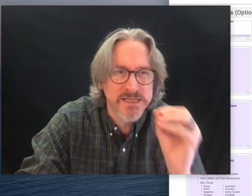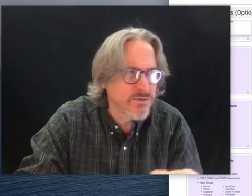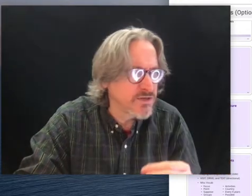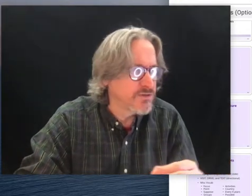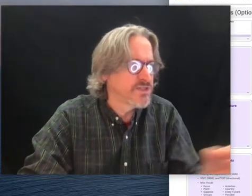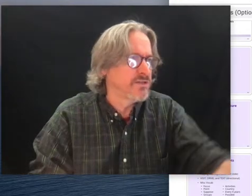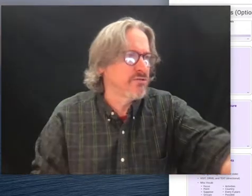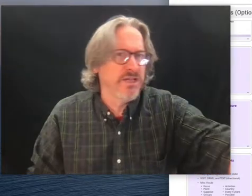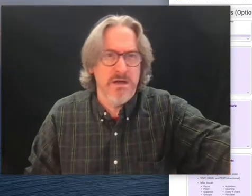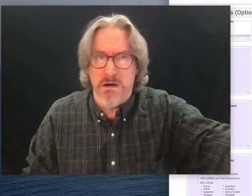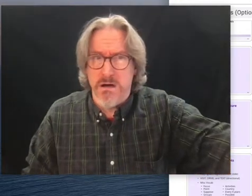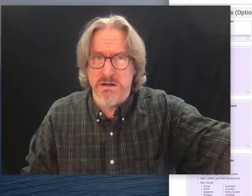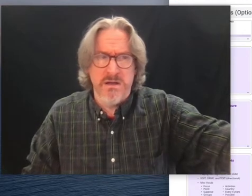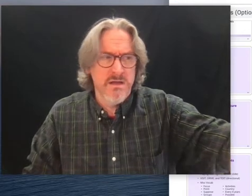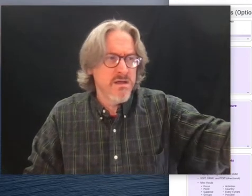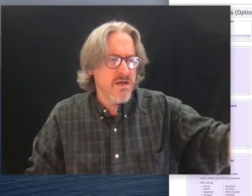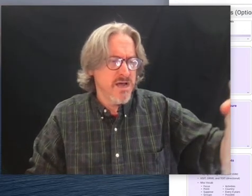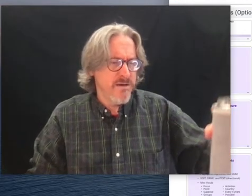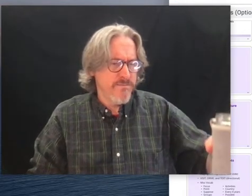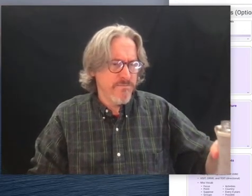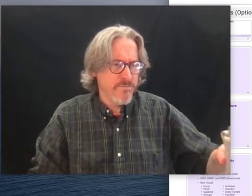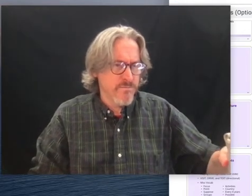gets introduced early on